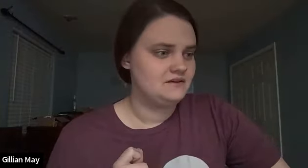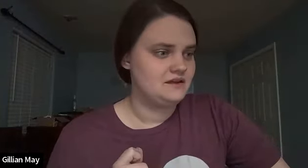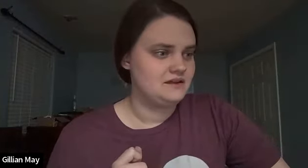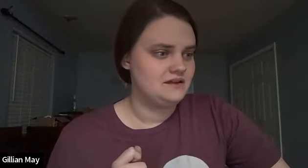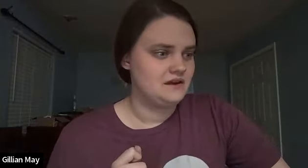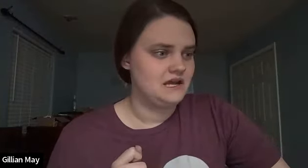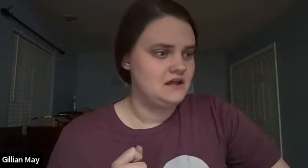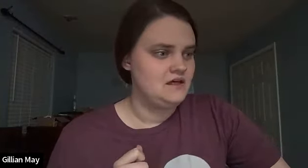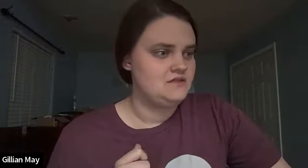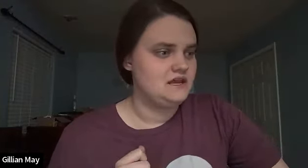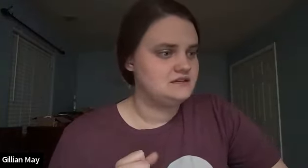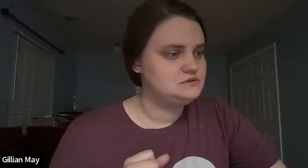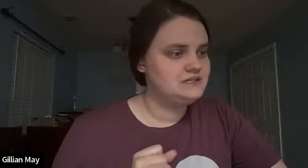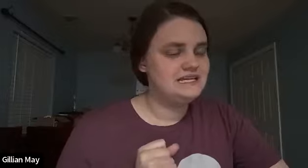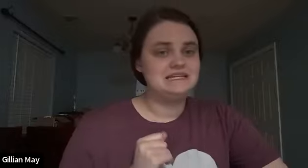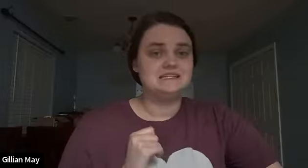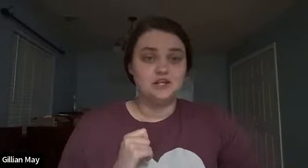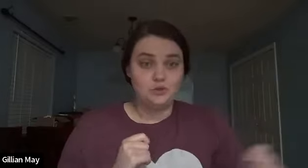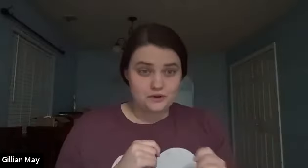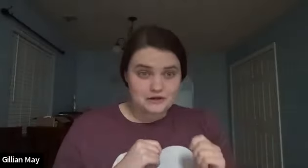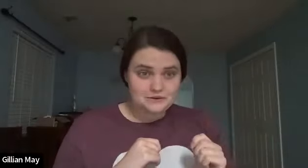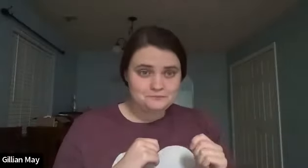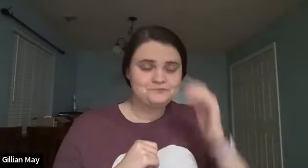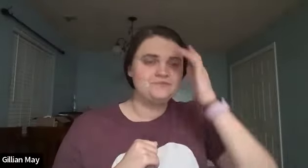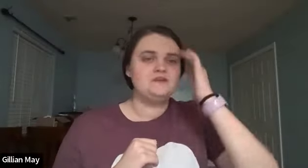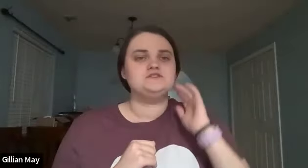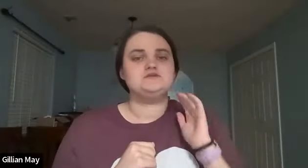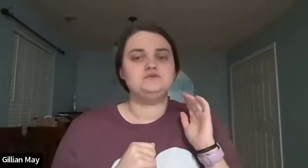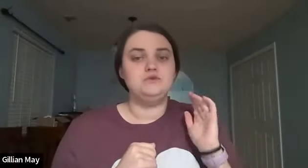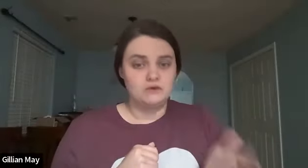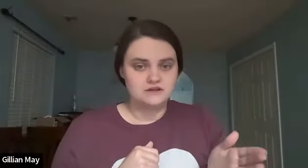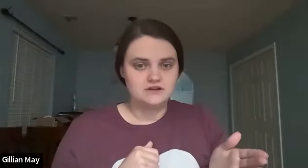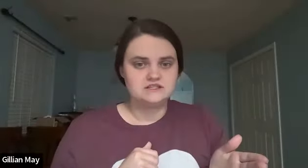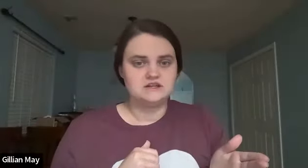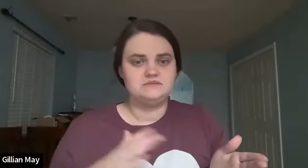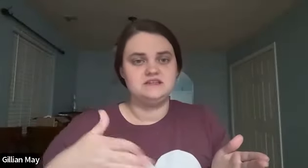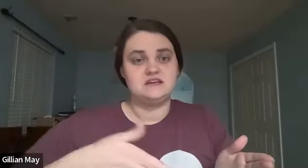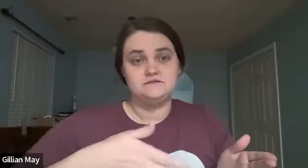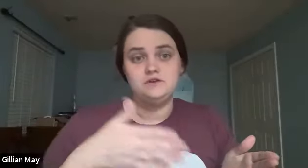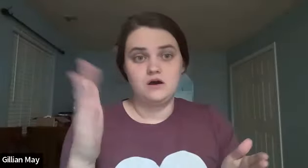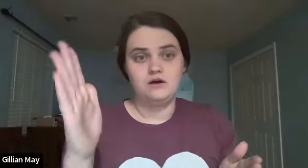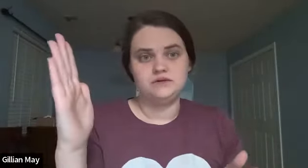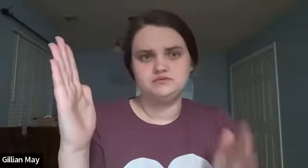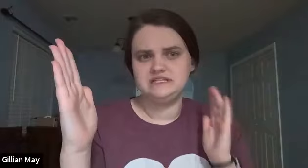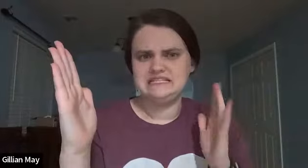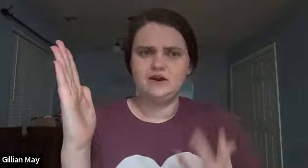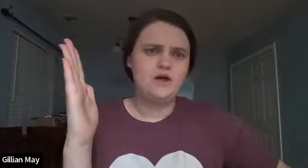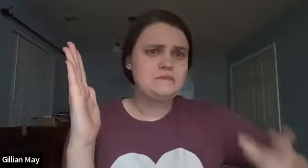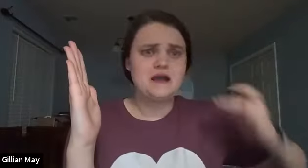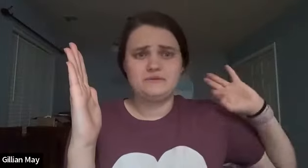Good. All right. The next one is lawyer. So lawyer is going to be the sign for law, which we did all the way back when we